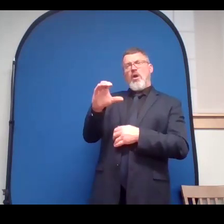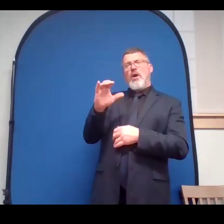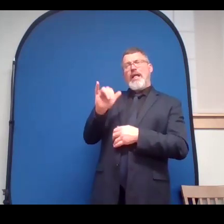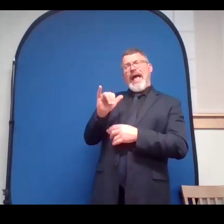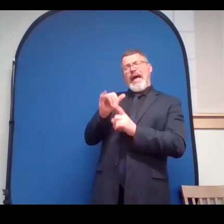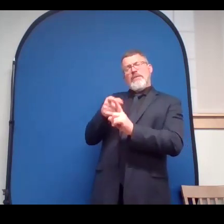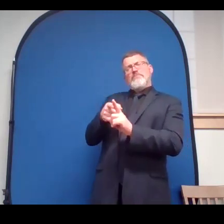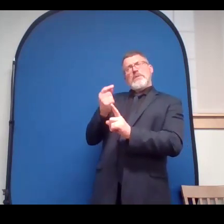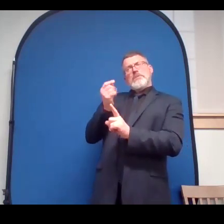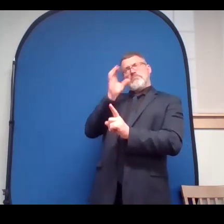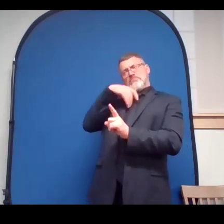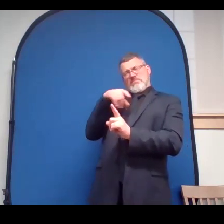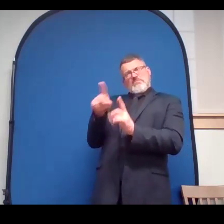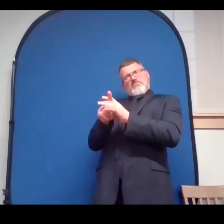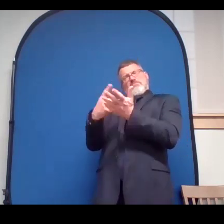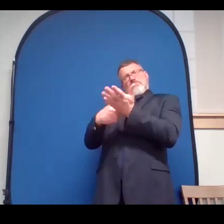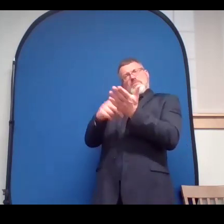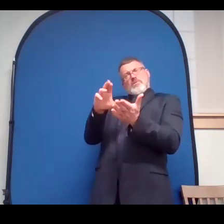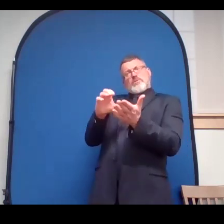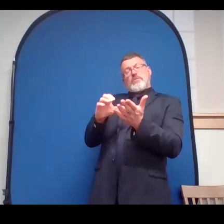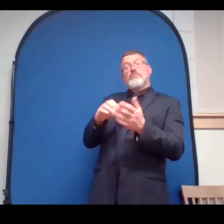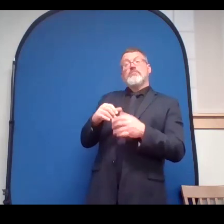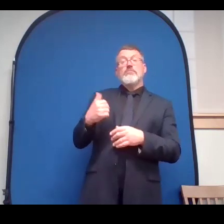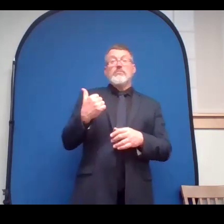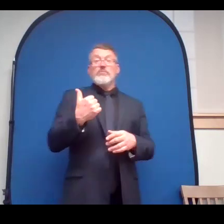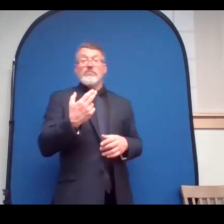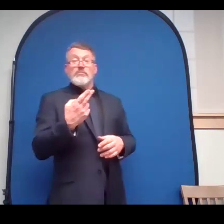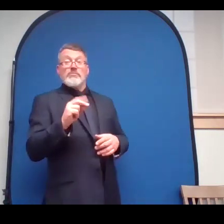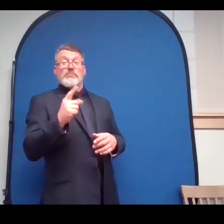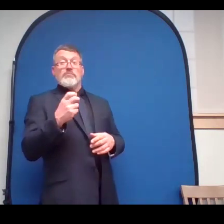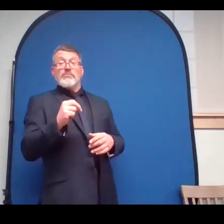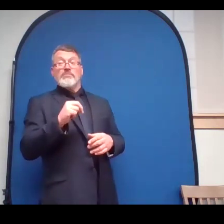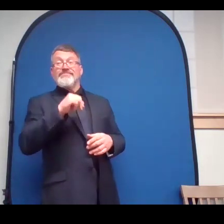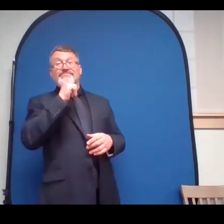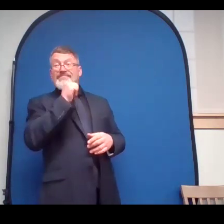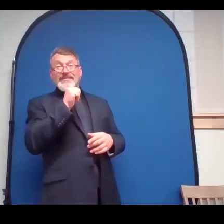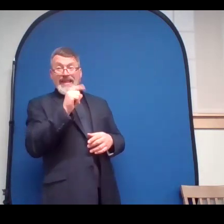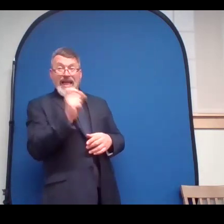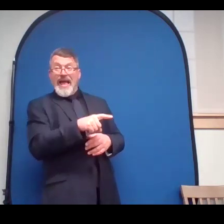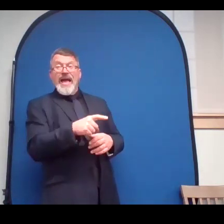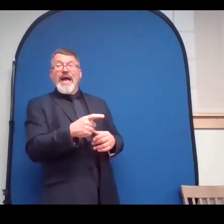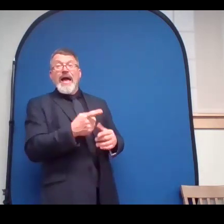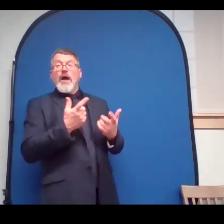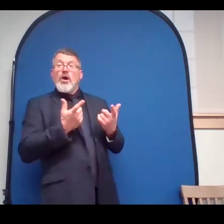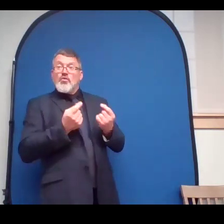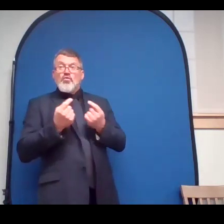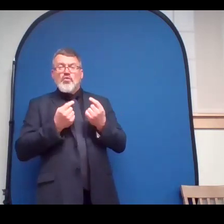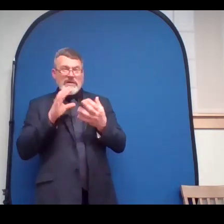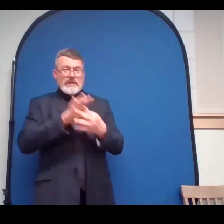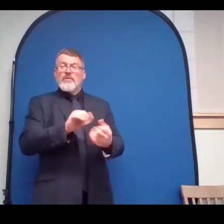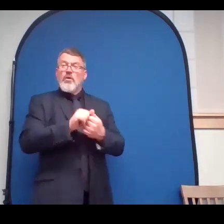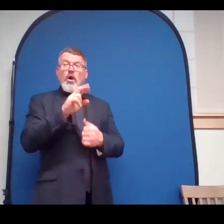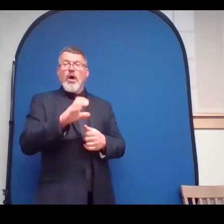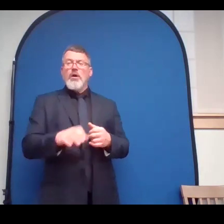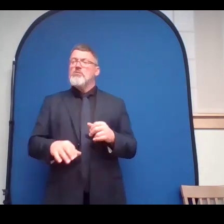He wasn't asking you to do anything on behalf of No, I did ask like what he was, you know, what he was looking for. Like I needed